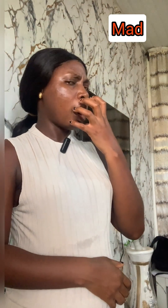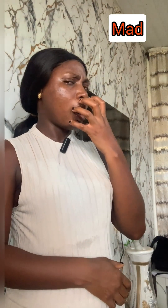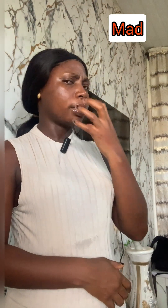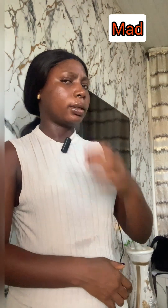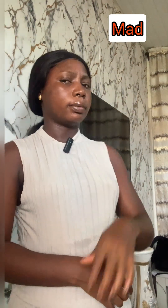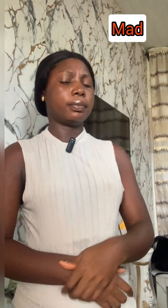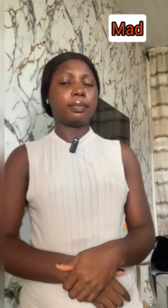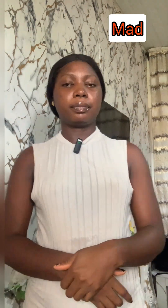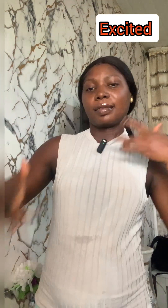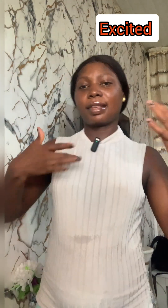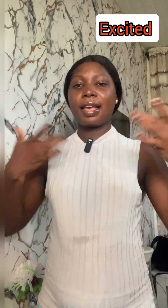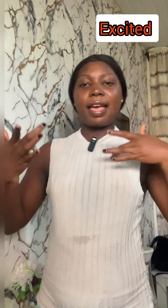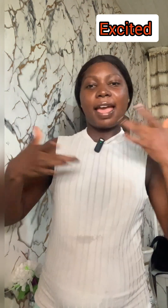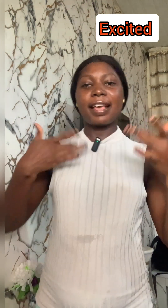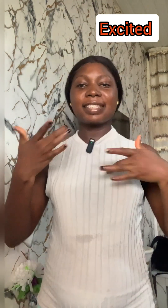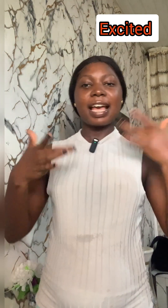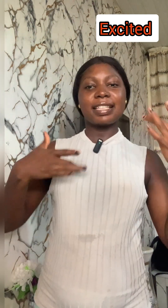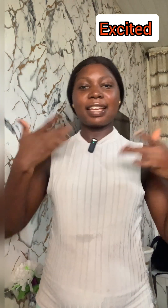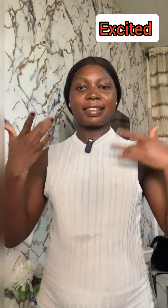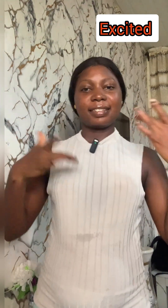Mad. Excited.